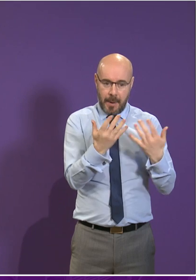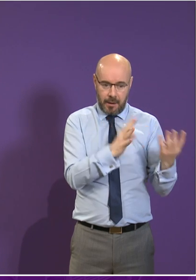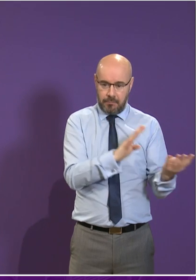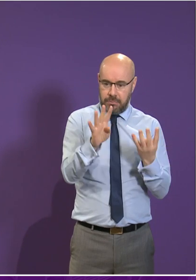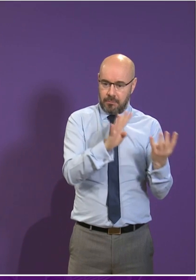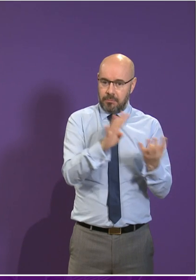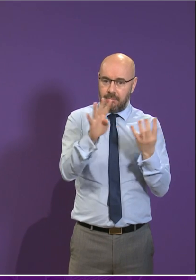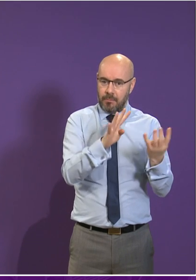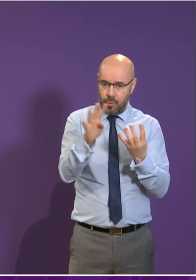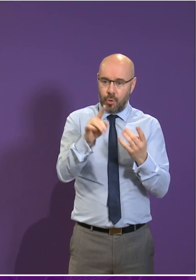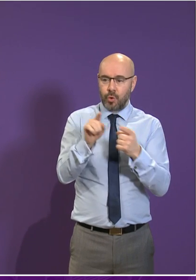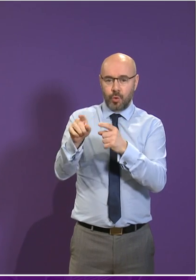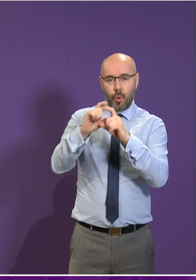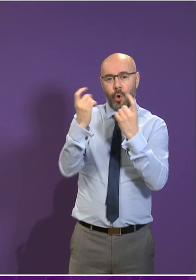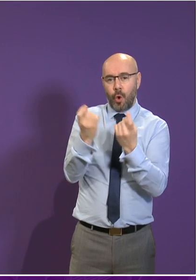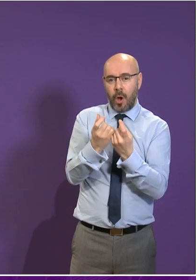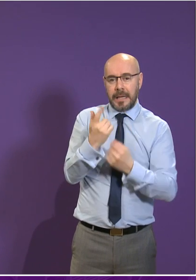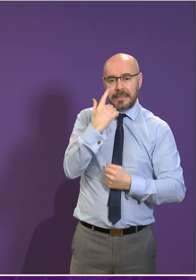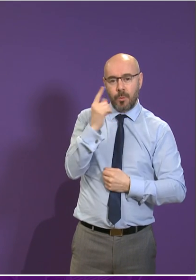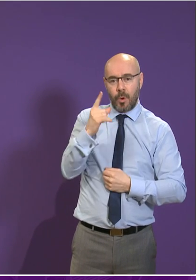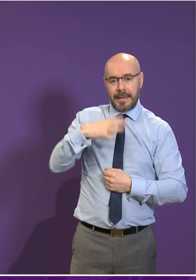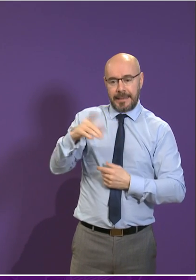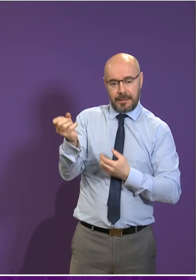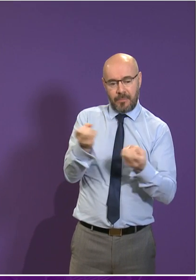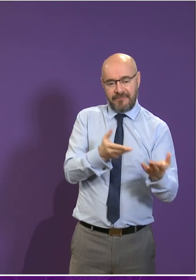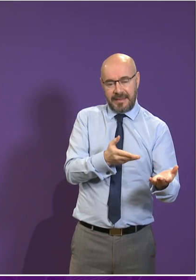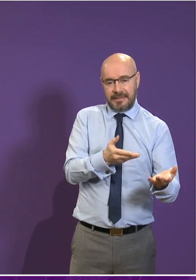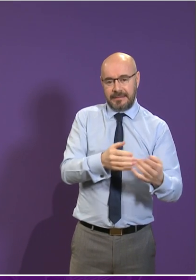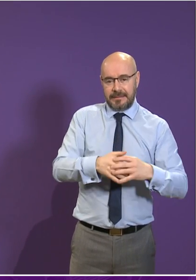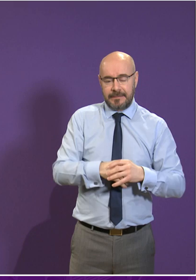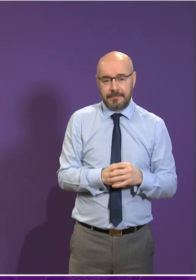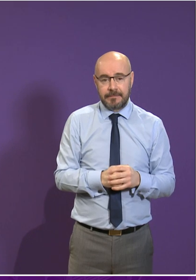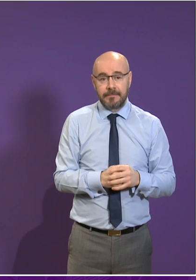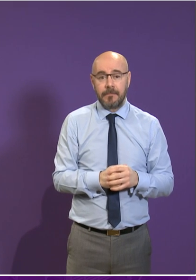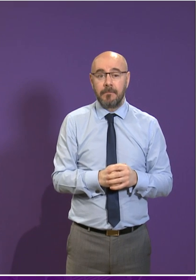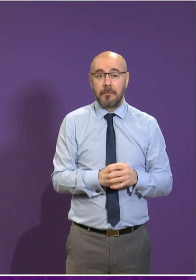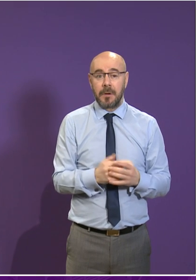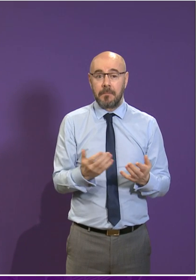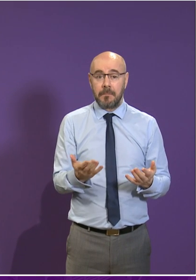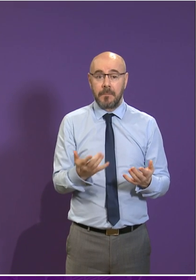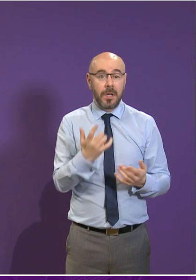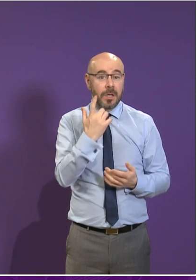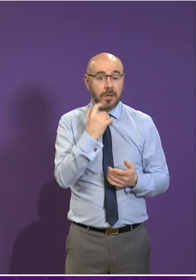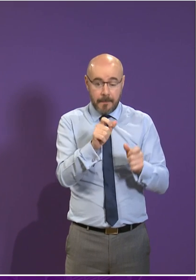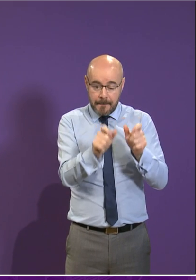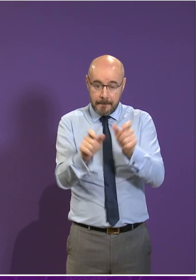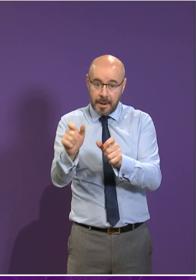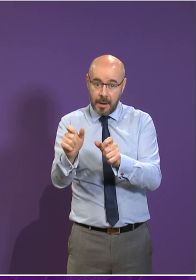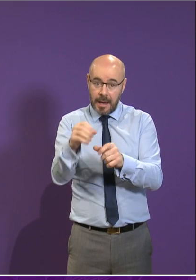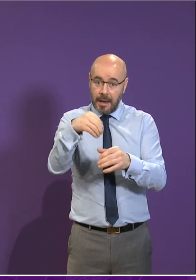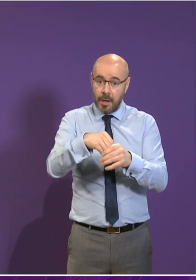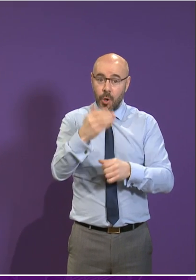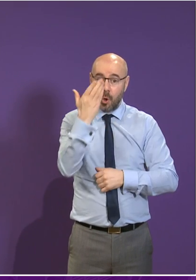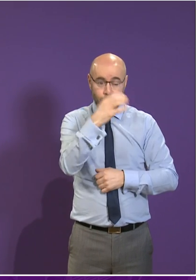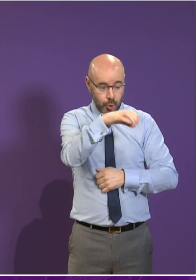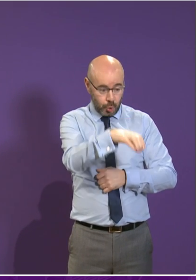may not need from the college and university system if they choose to stay in Scotland, of course. Yeah, and obviously, I mean, a young person that's in the school system that